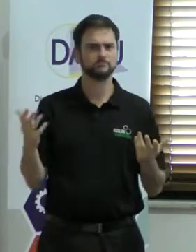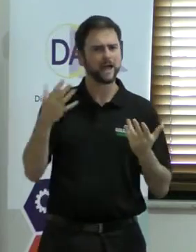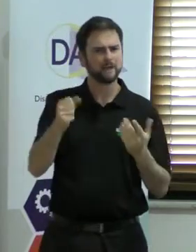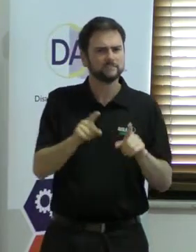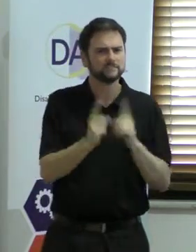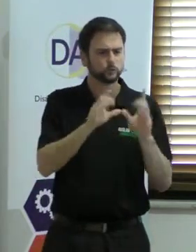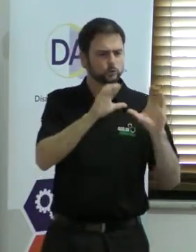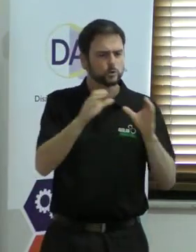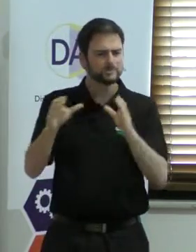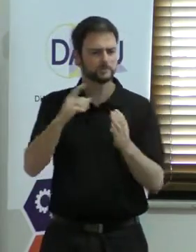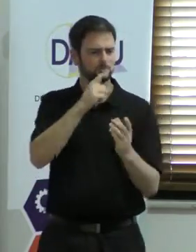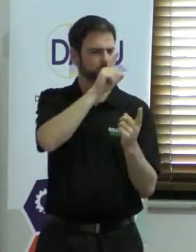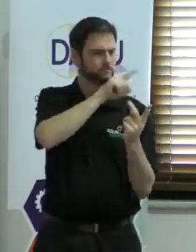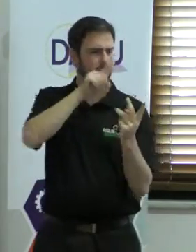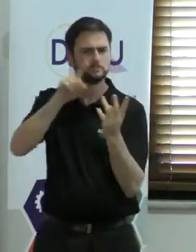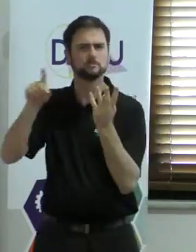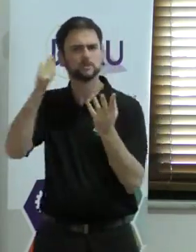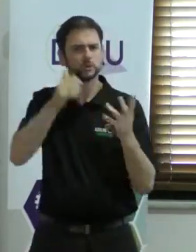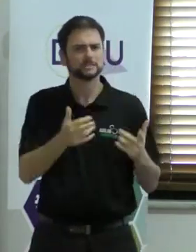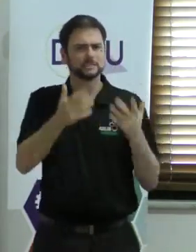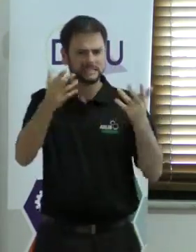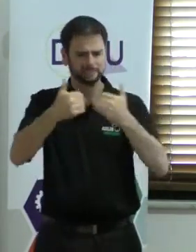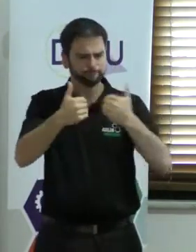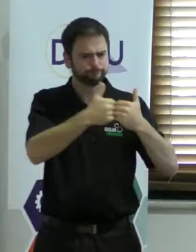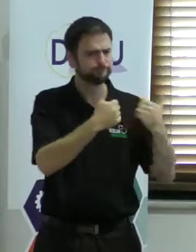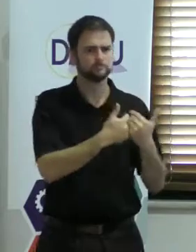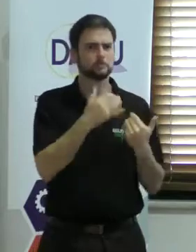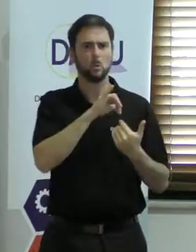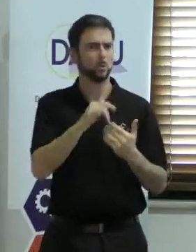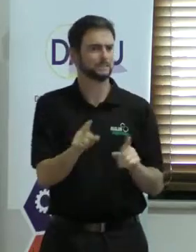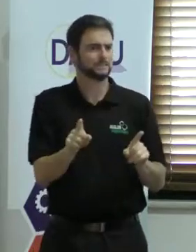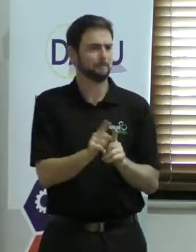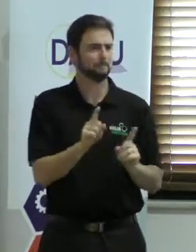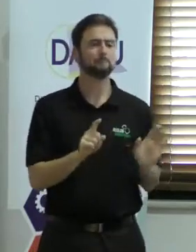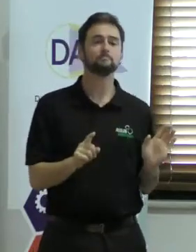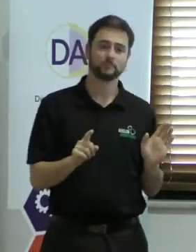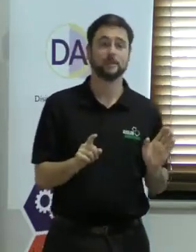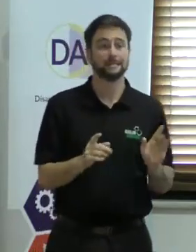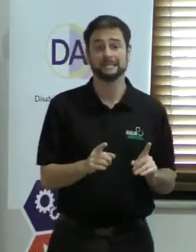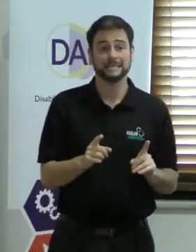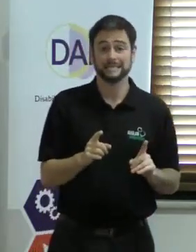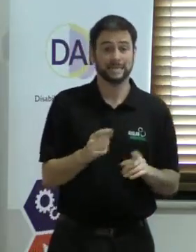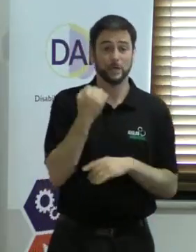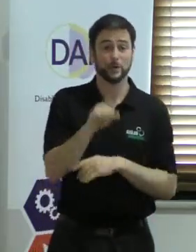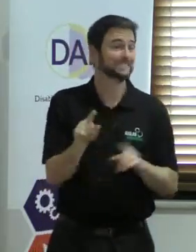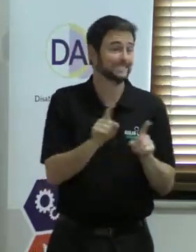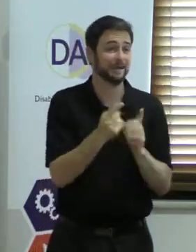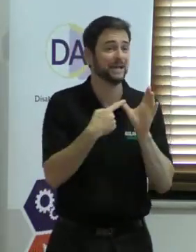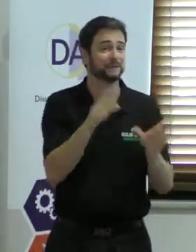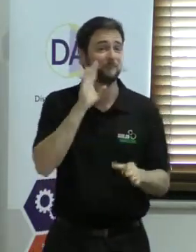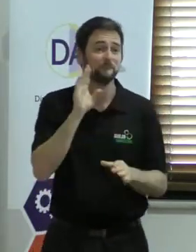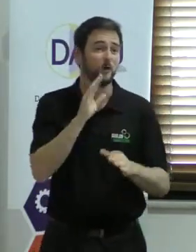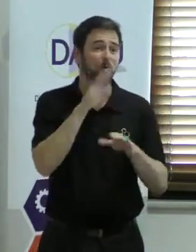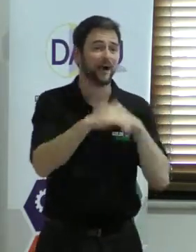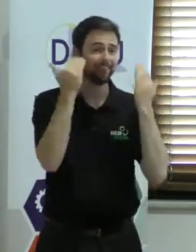that broader heading of education? So, and the answer is the same, which is no. But